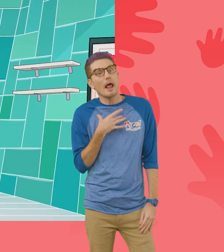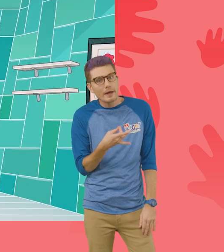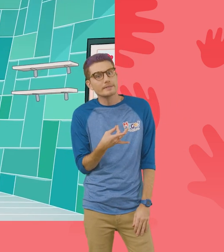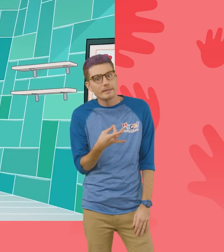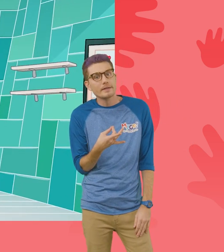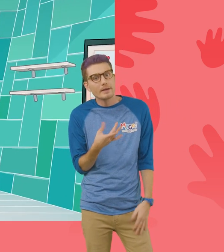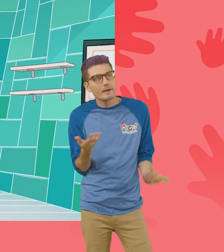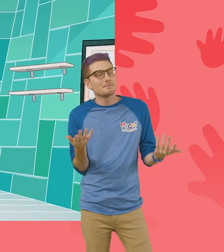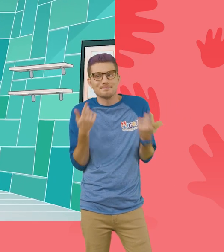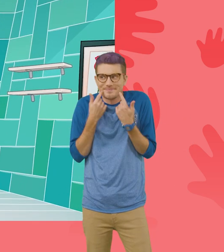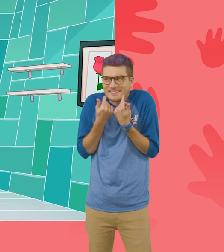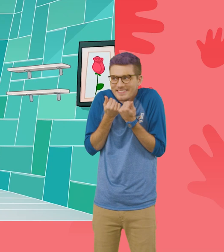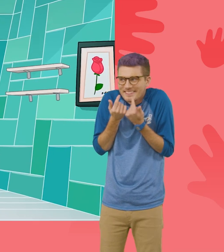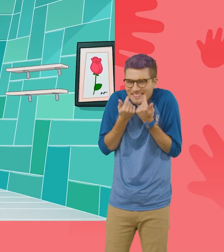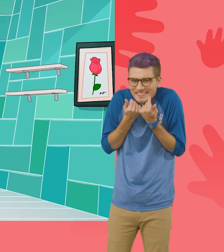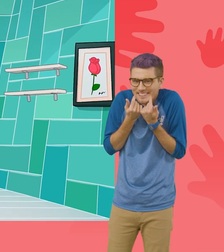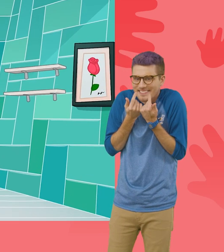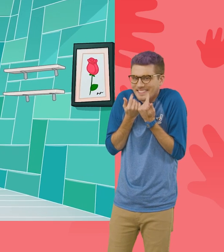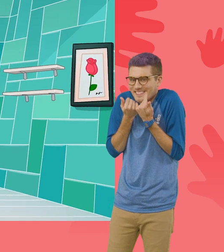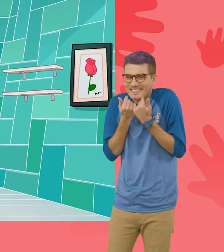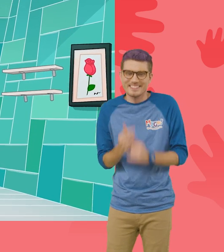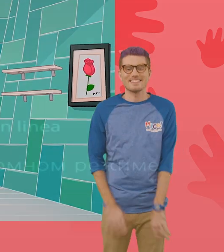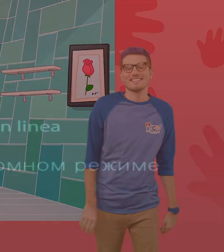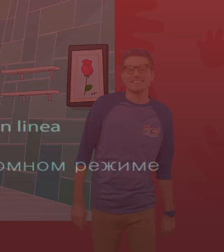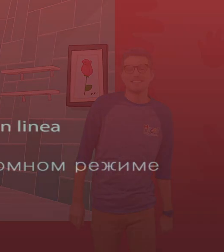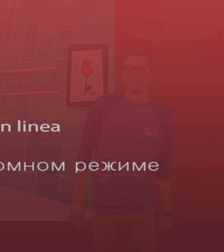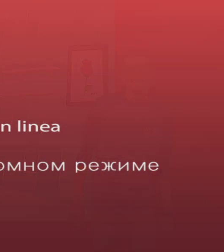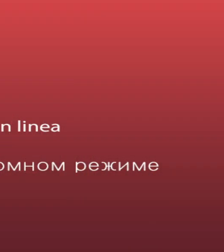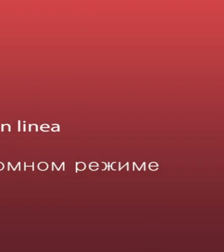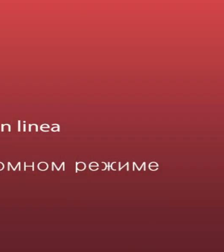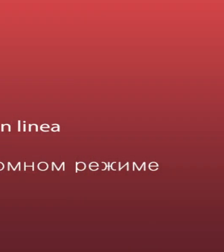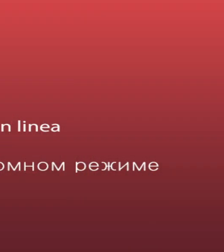you like it.